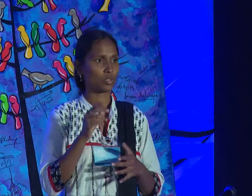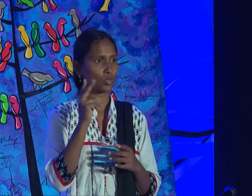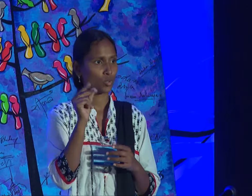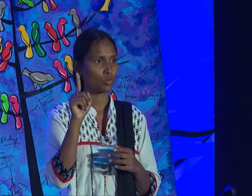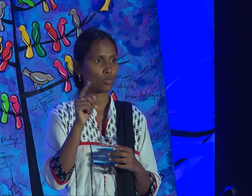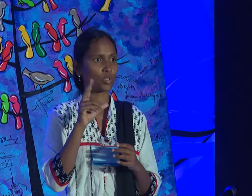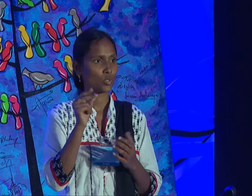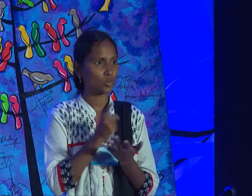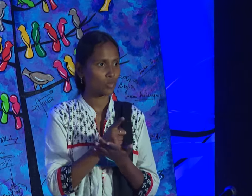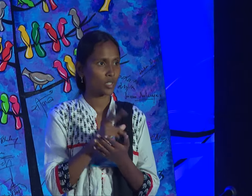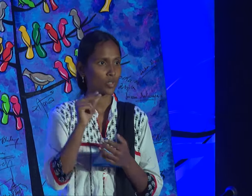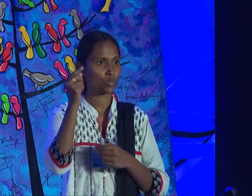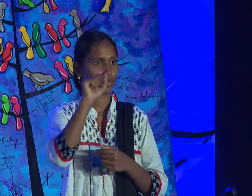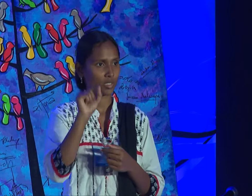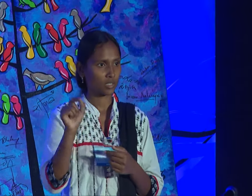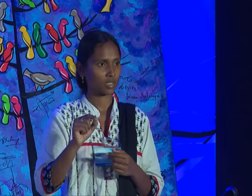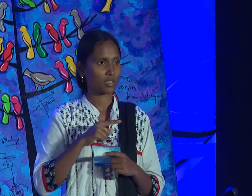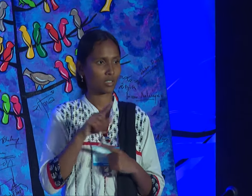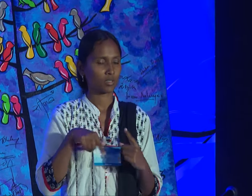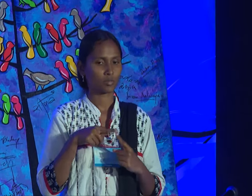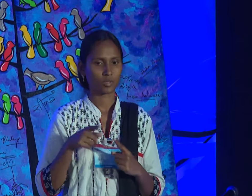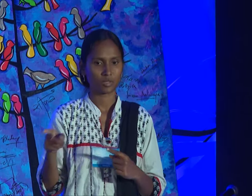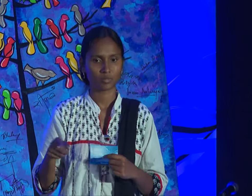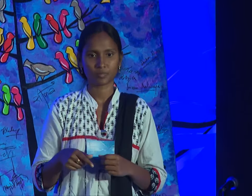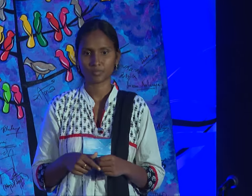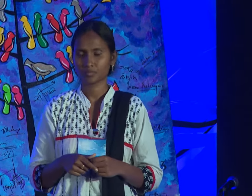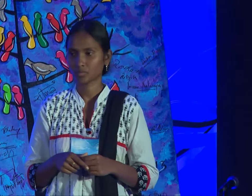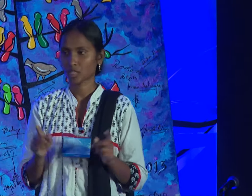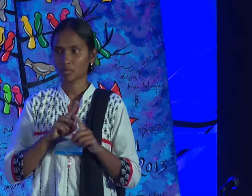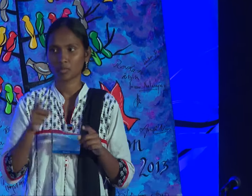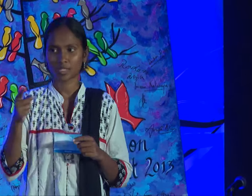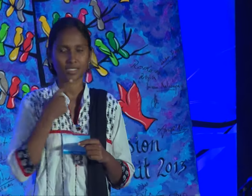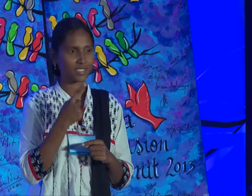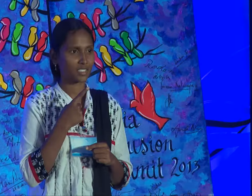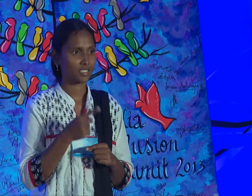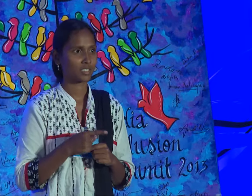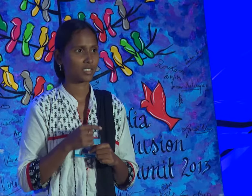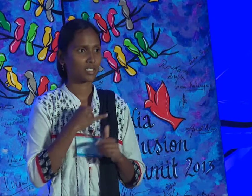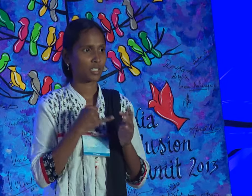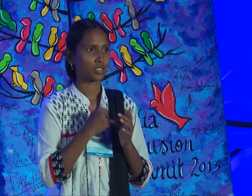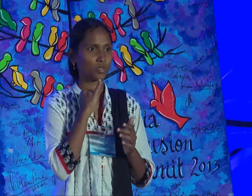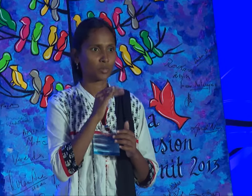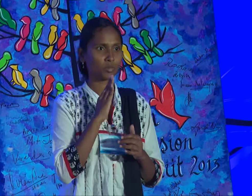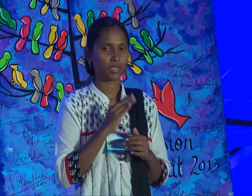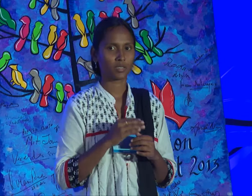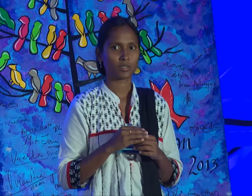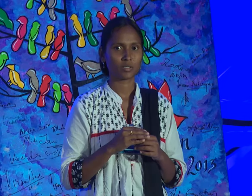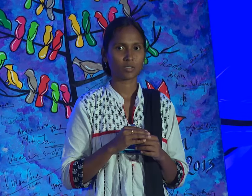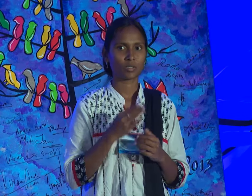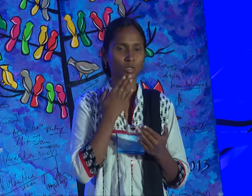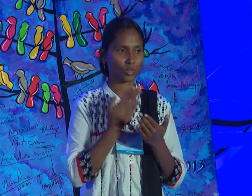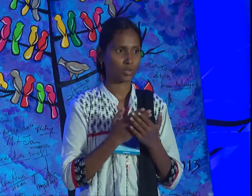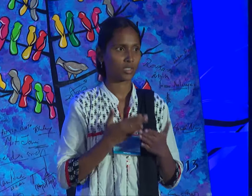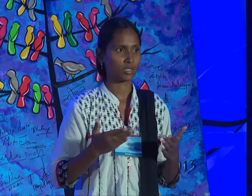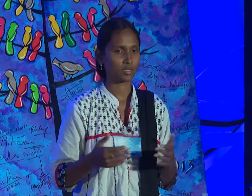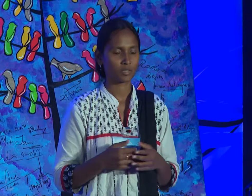no video, no articles on me. There was one article, but he said it was this need of wanting to say his story that really drew us to him. So